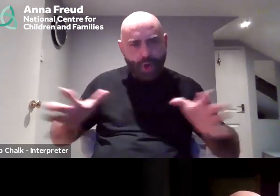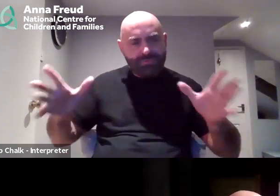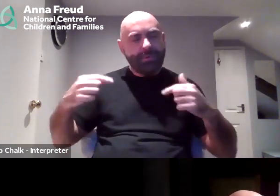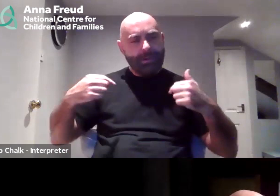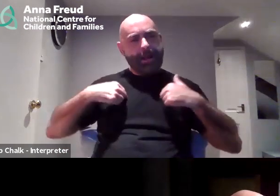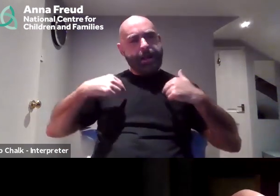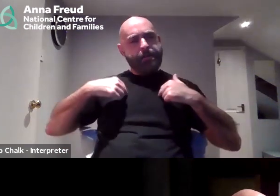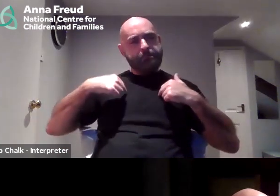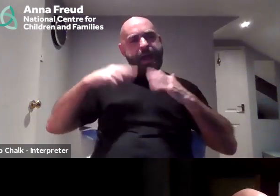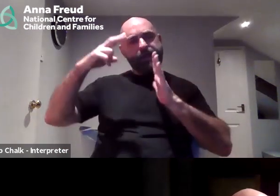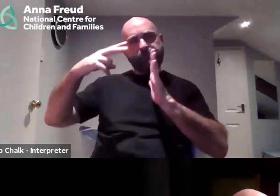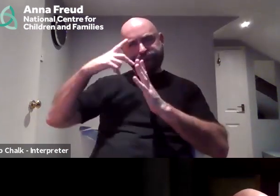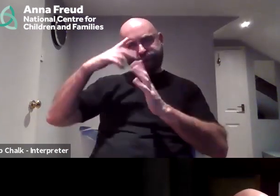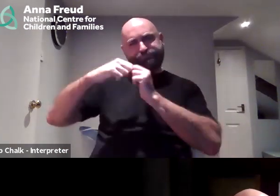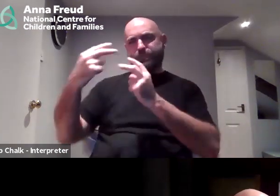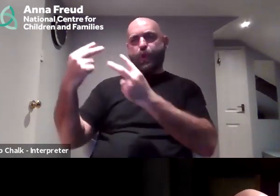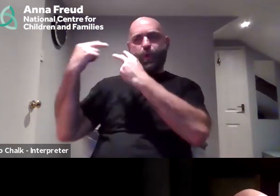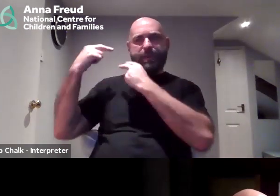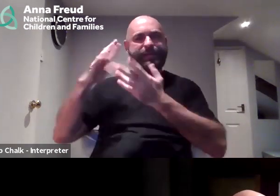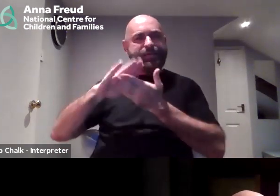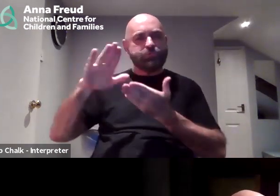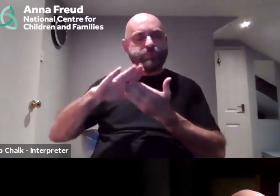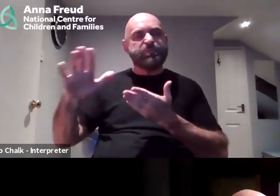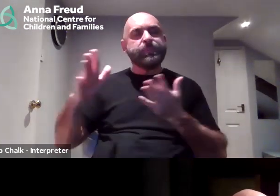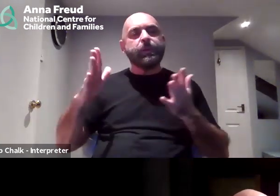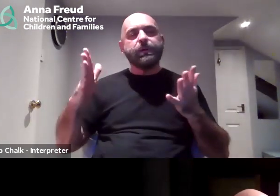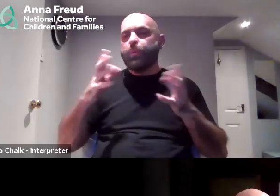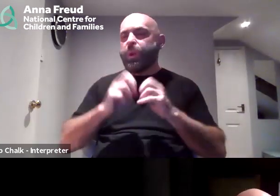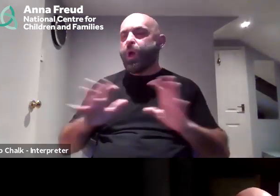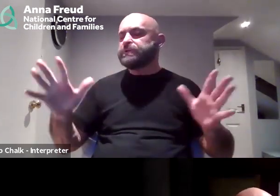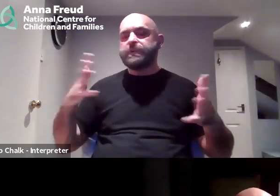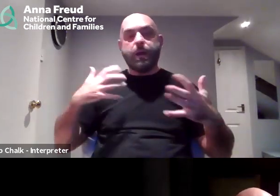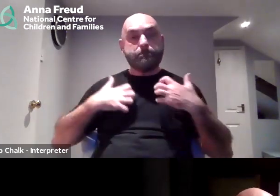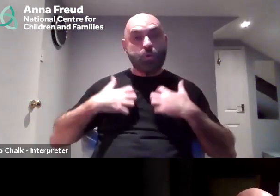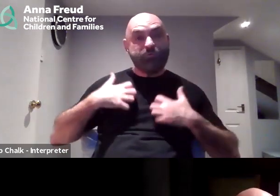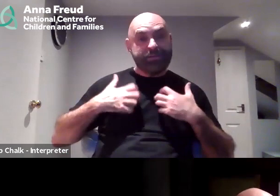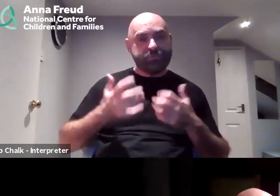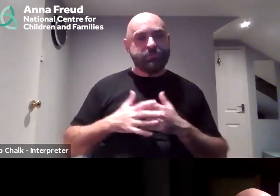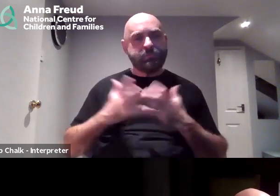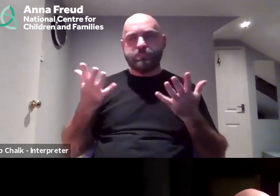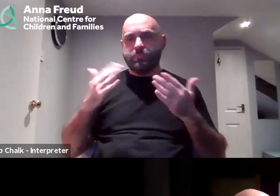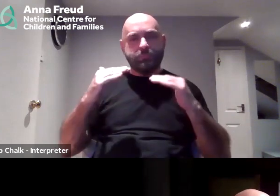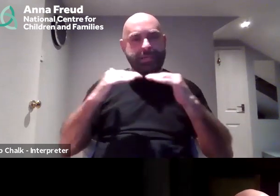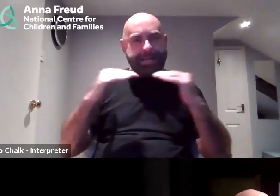my reading of history, we lost the motivation to want to be equal.